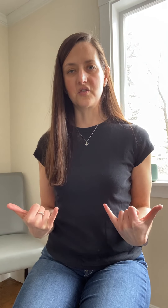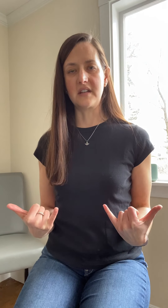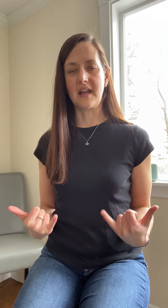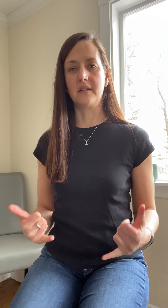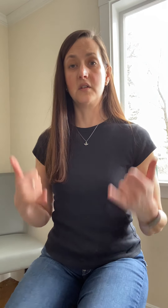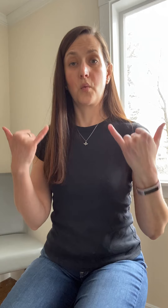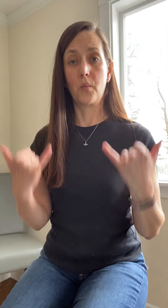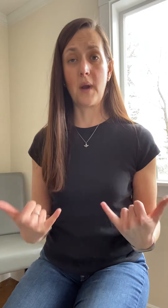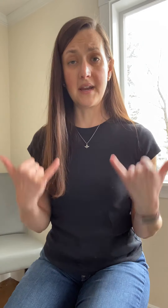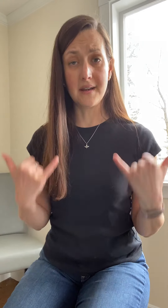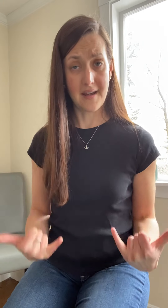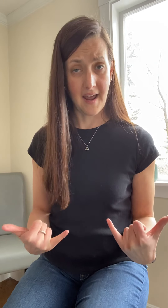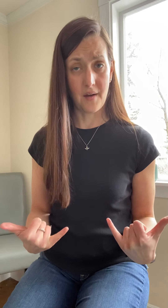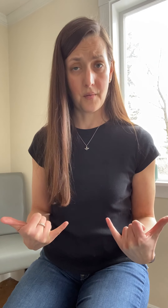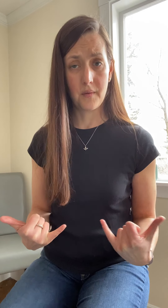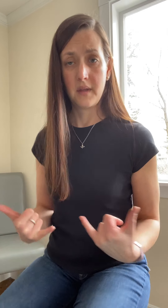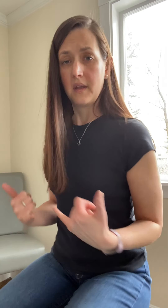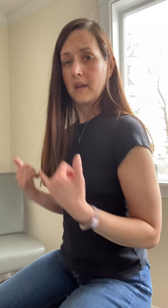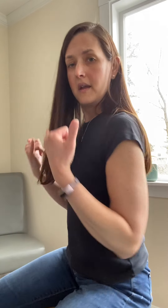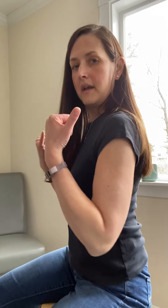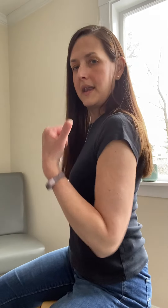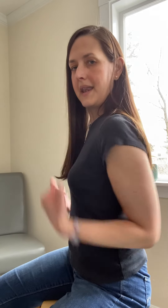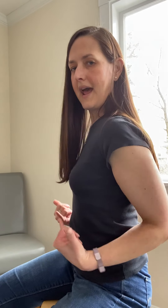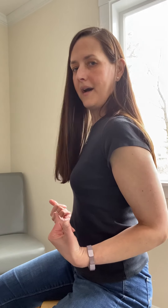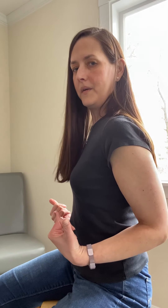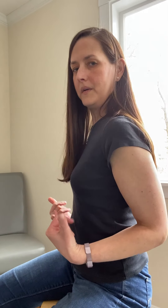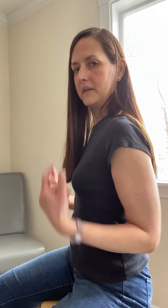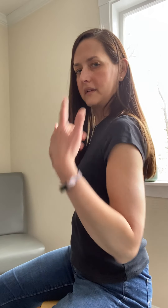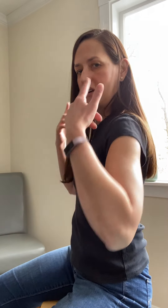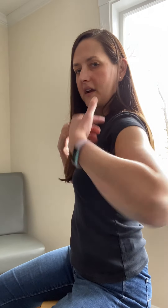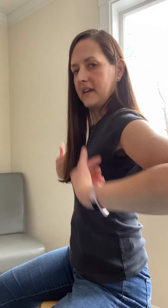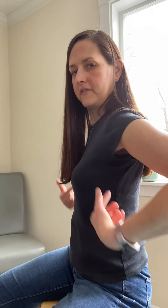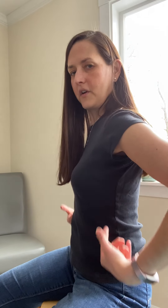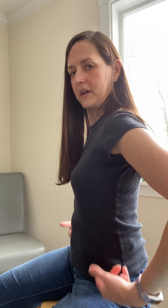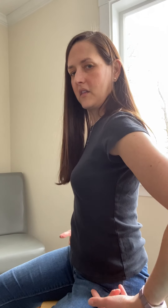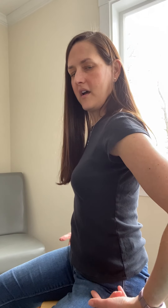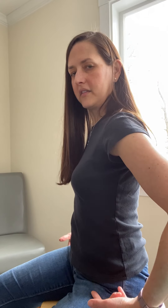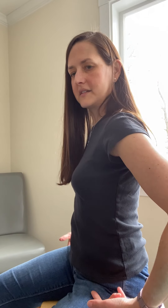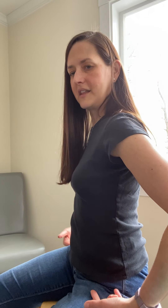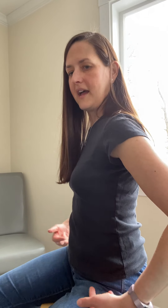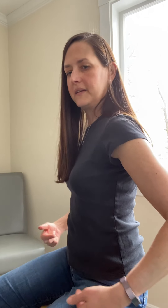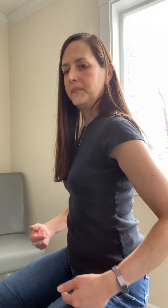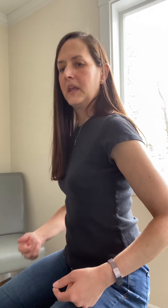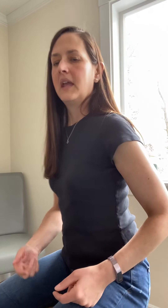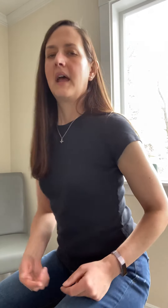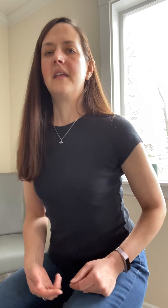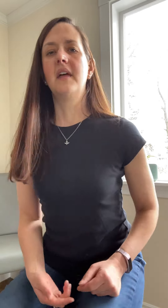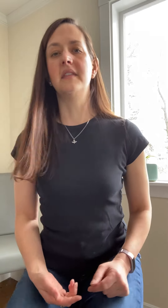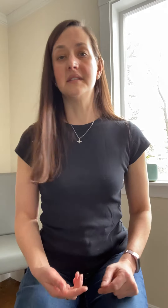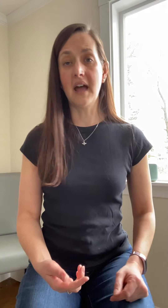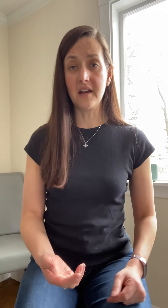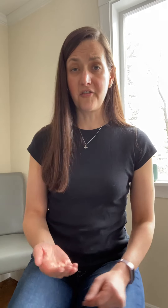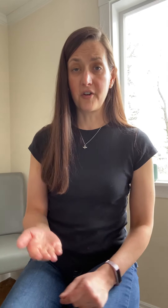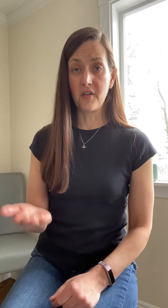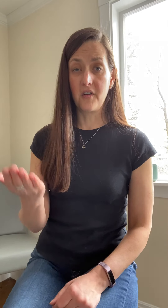straight down. Right now. Now. You're kind of going along this line. And then the sign for